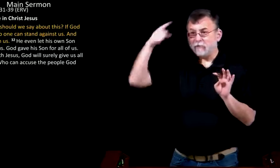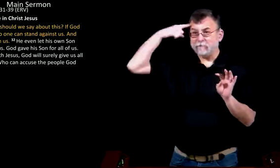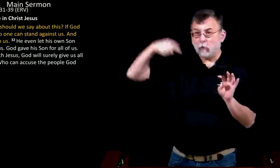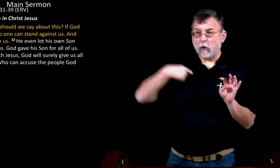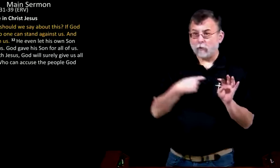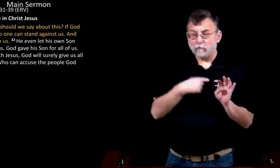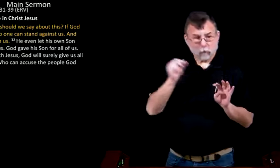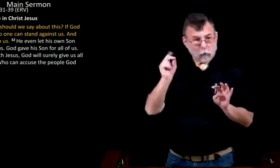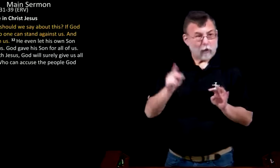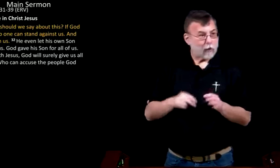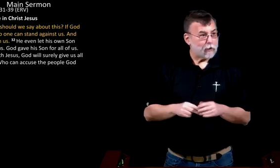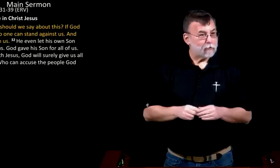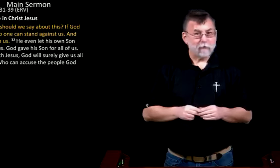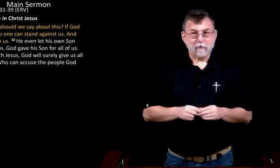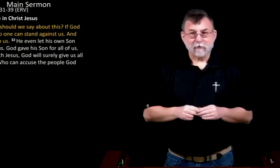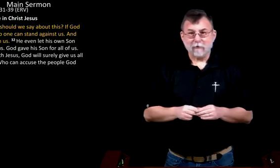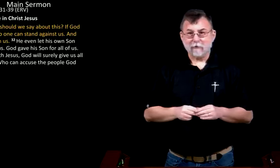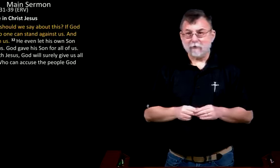No, he's just for us. Okay.